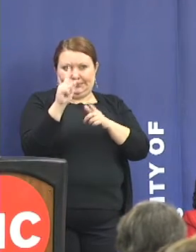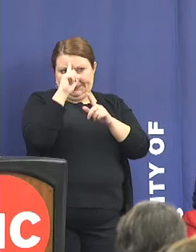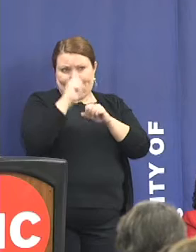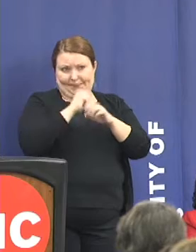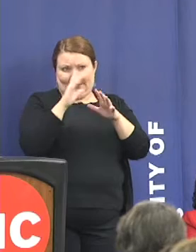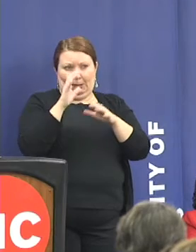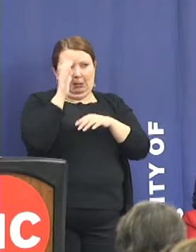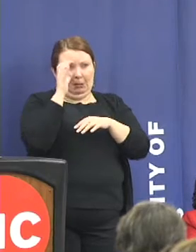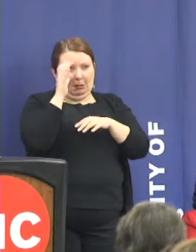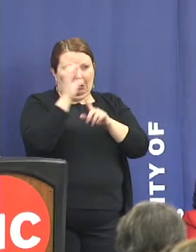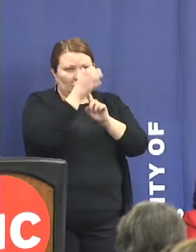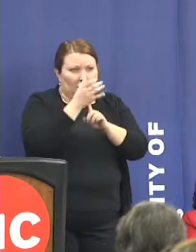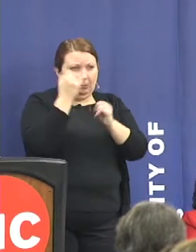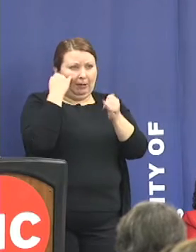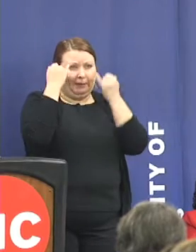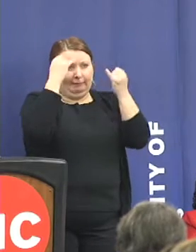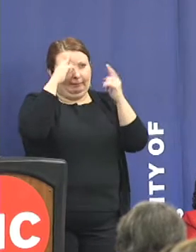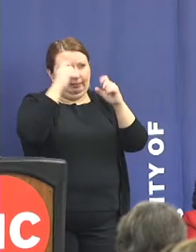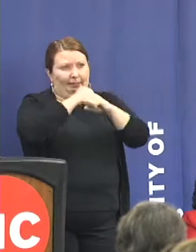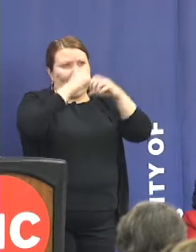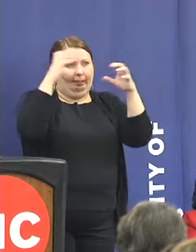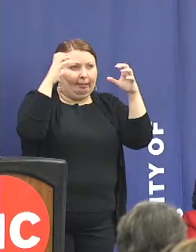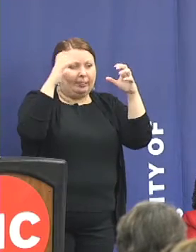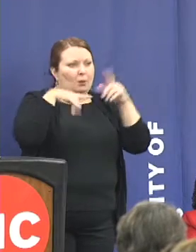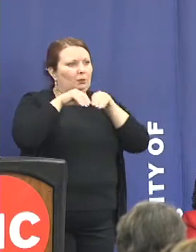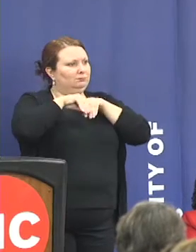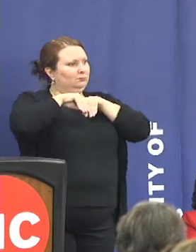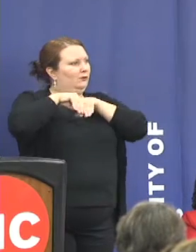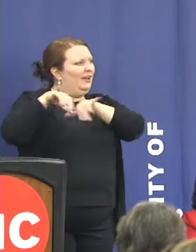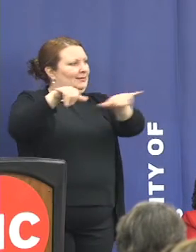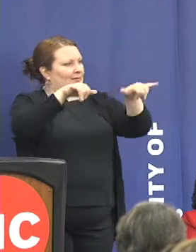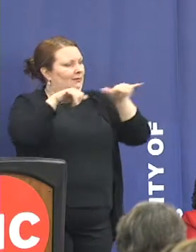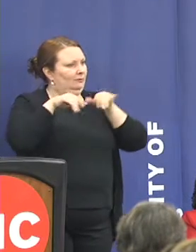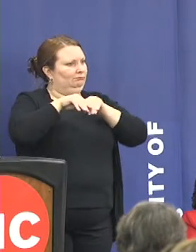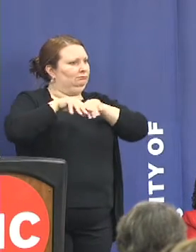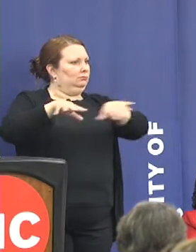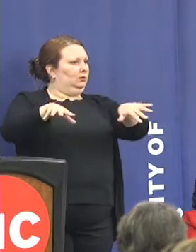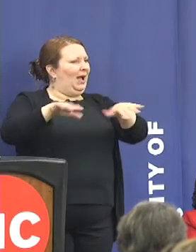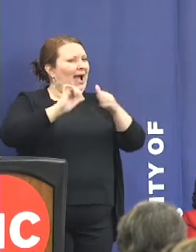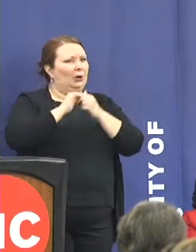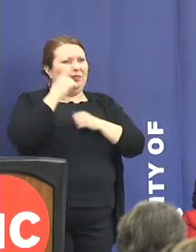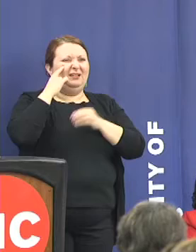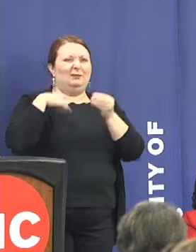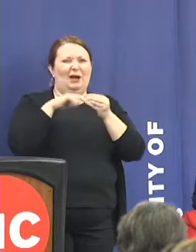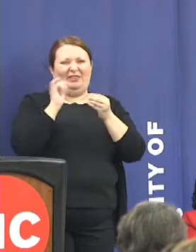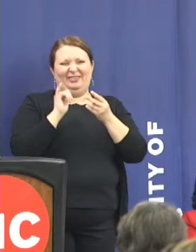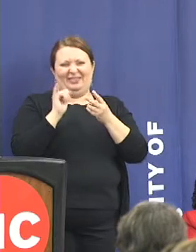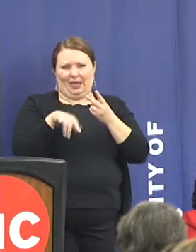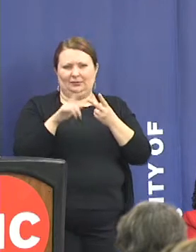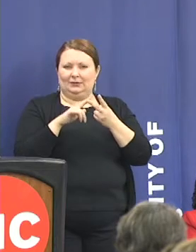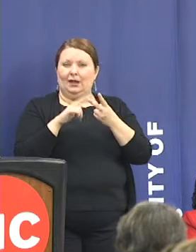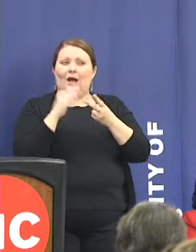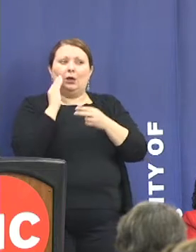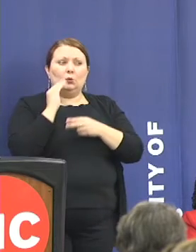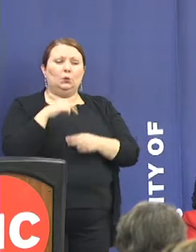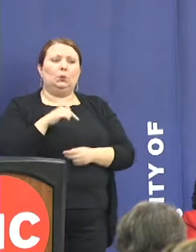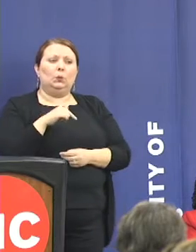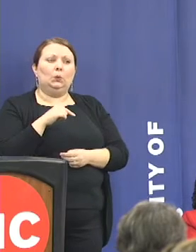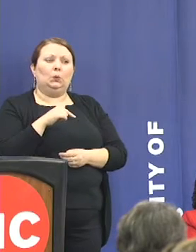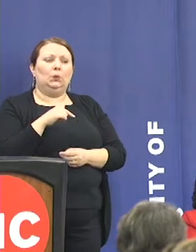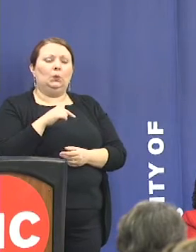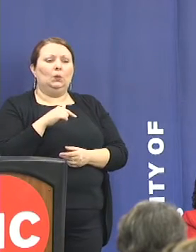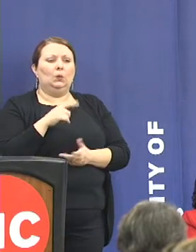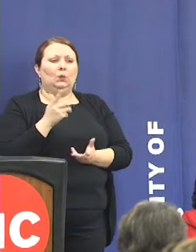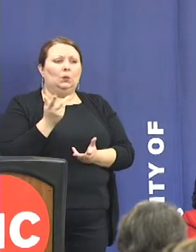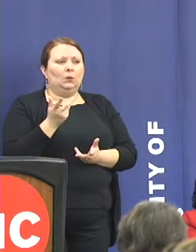these cultural and ideological frames that are pervasive. So how do we think about that? Because I know that you